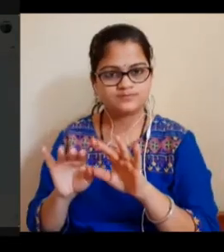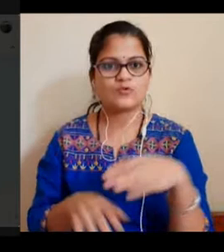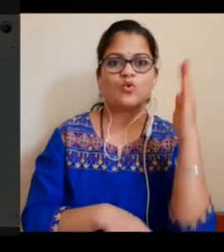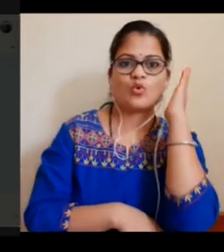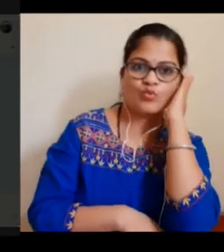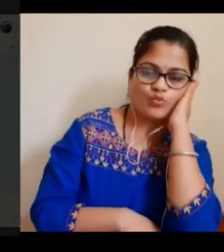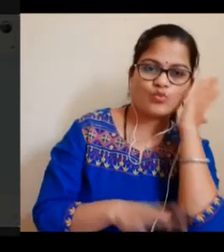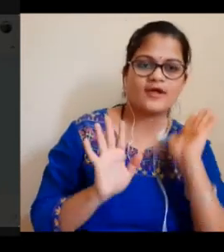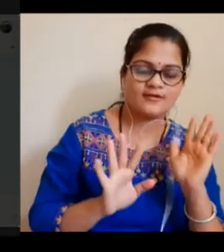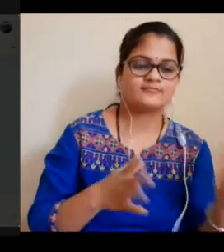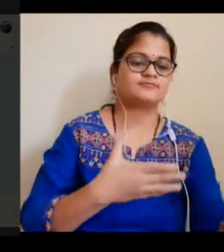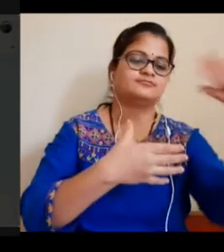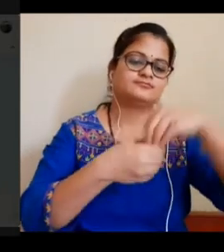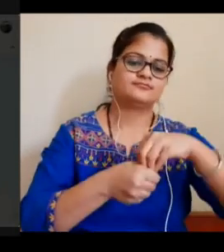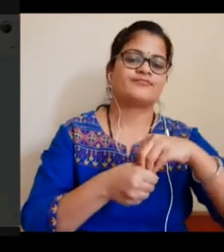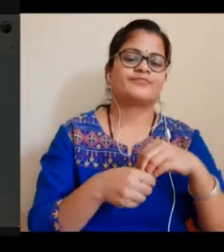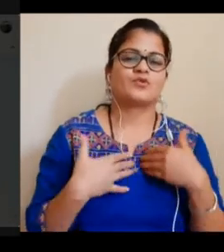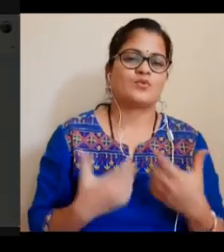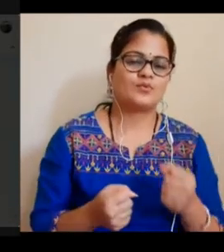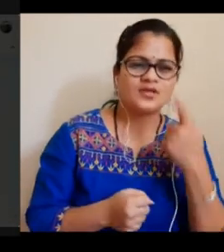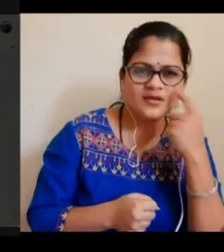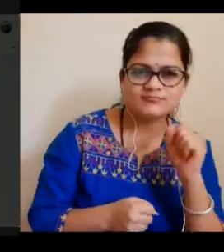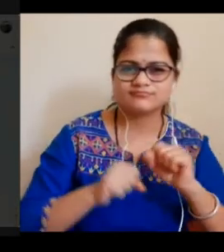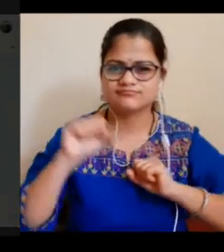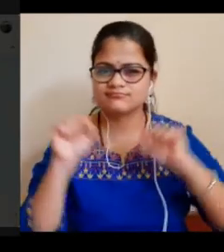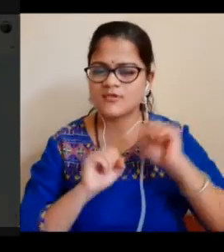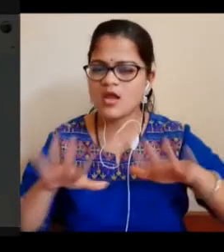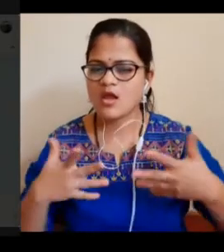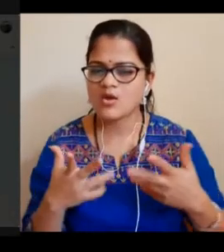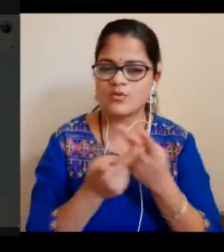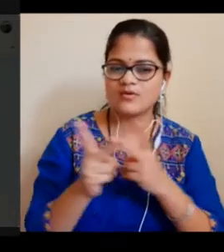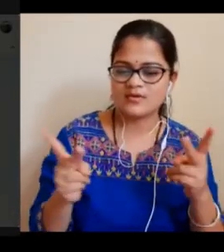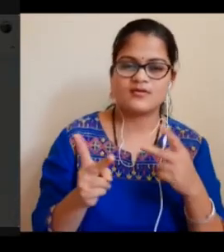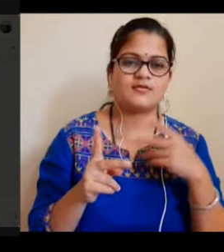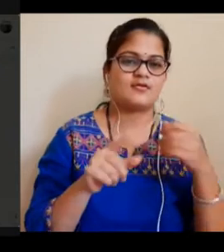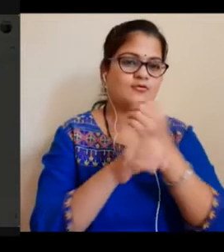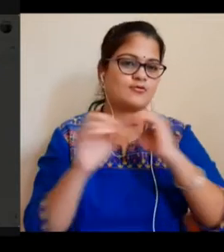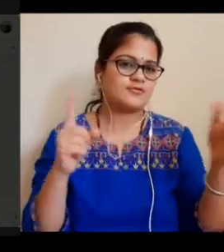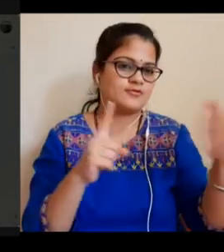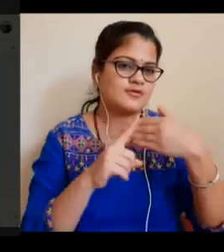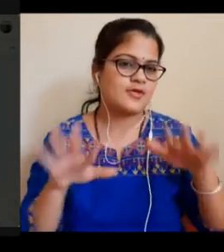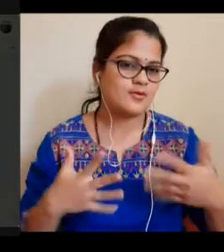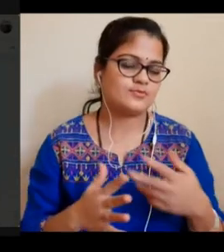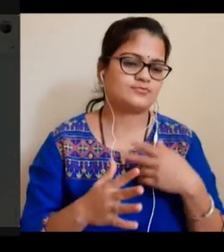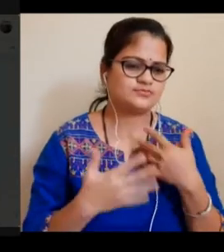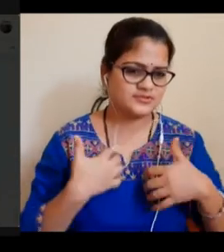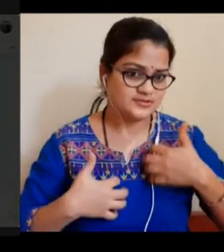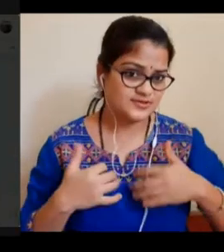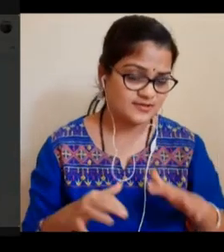your phone with you and you would like to try out some activities, is anyone else interested?